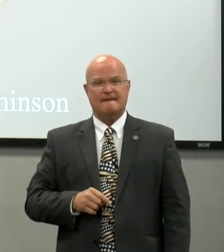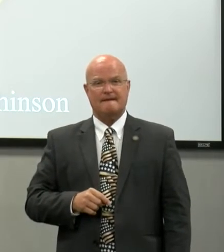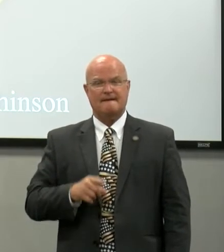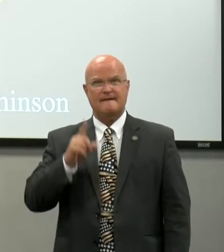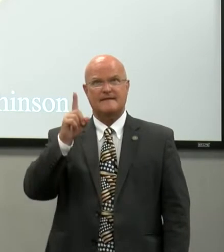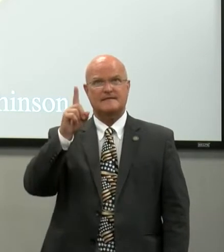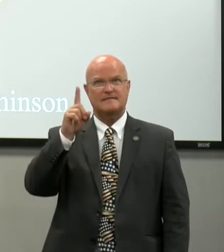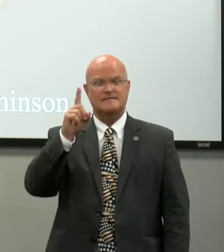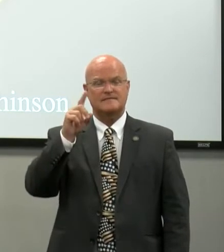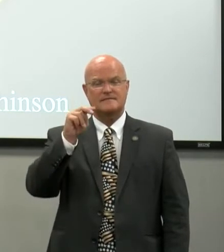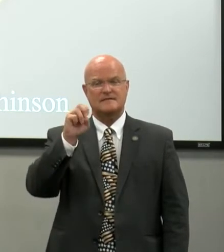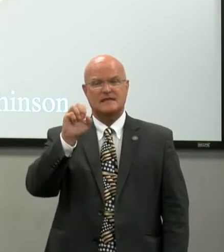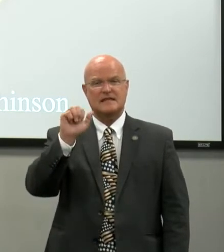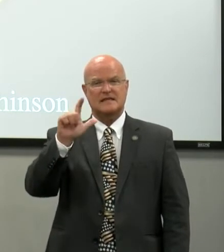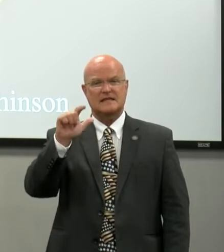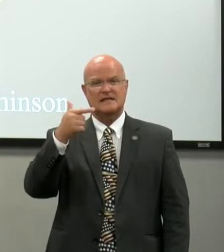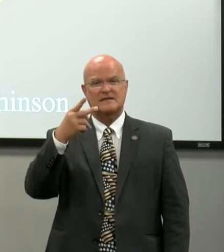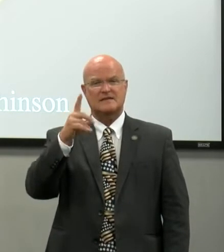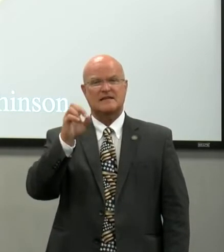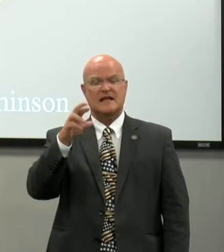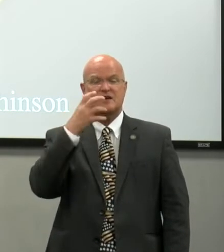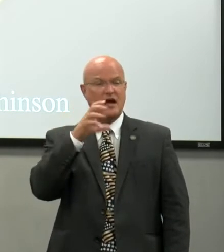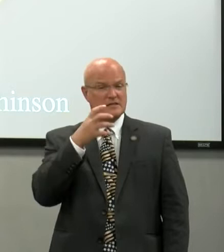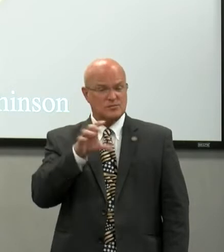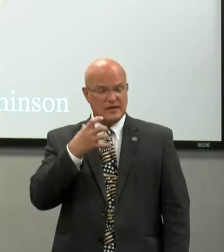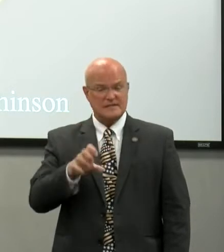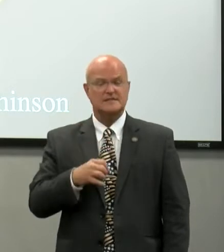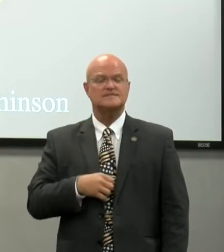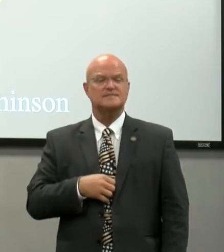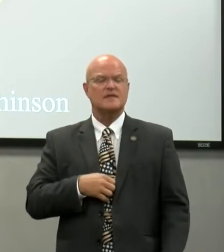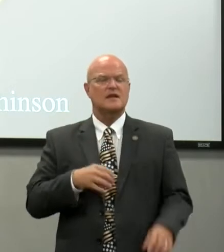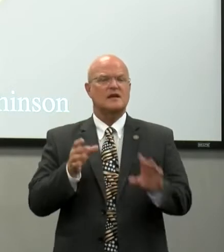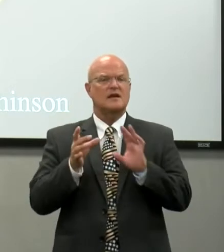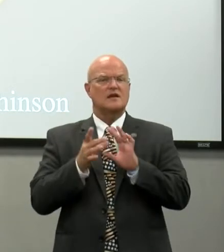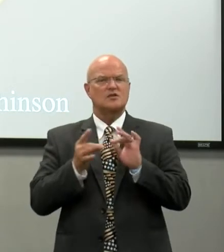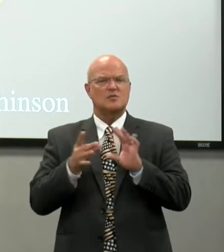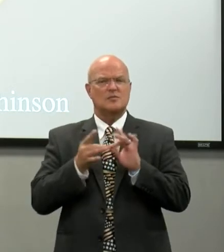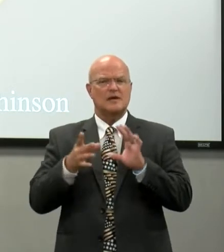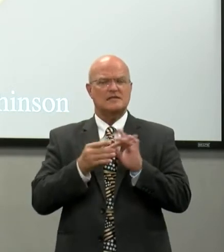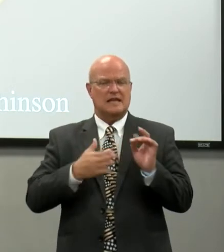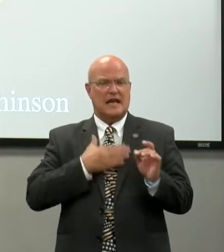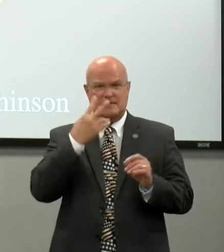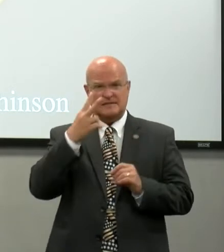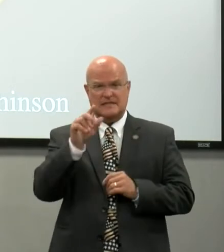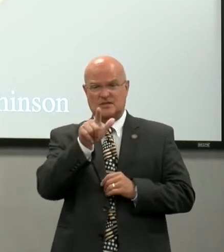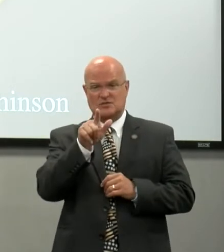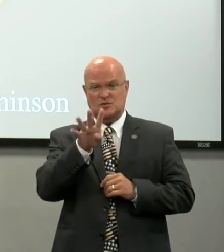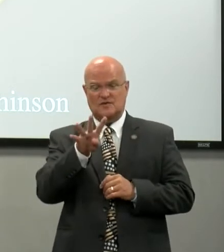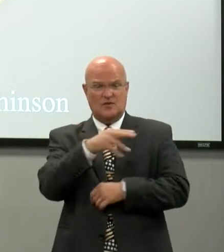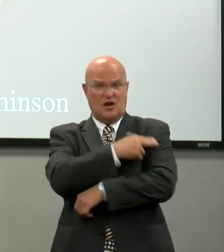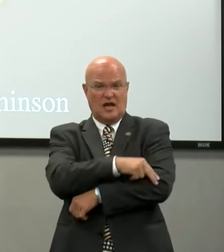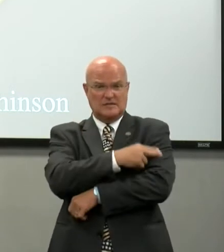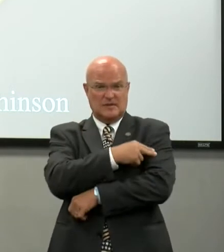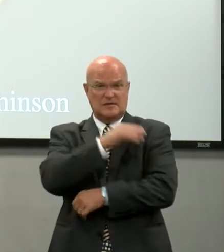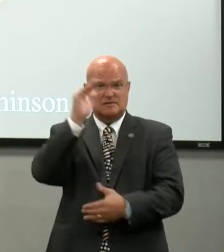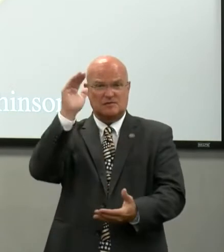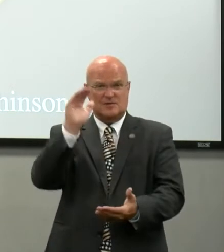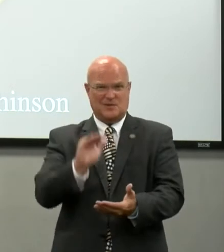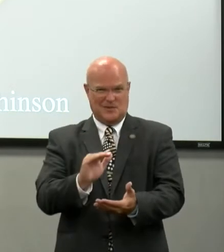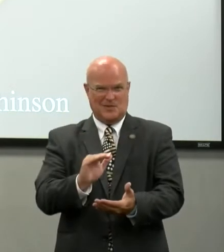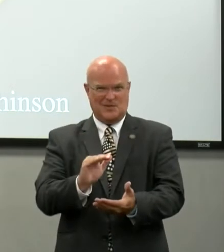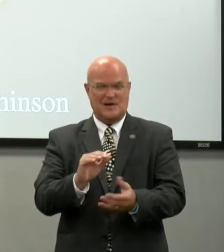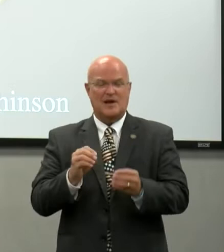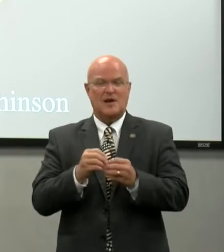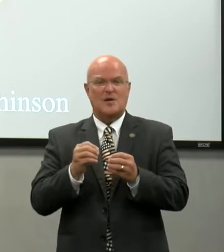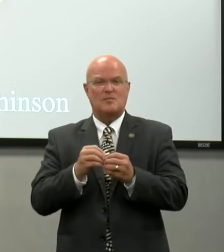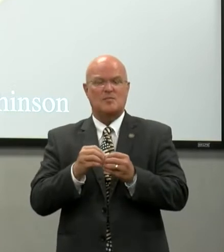Good afternoon, Governor. It's Neil Gladner in Hot Springs. You mentioned glad to see the 24 hospitalization cases go down because it gives you